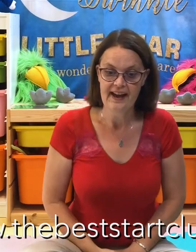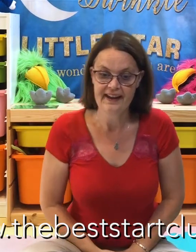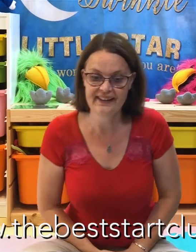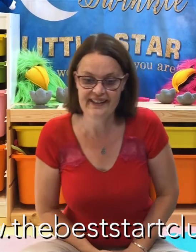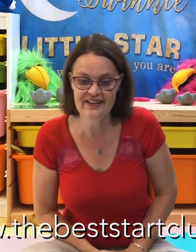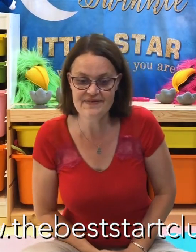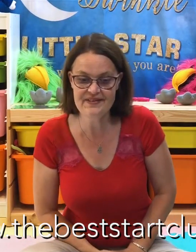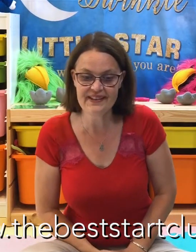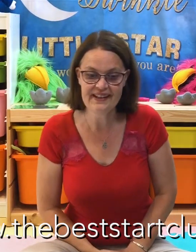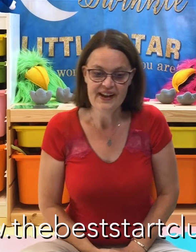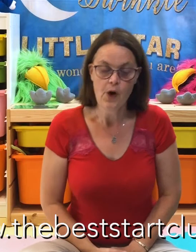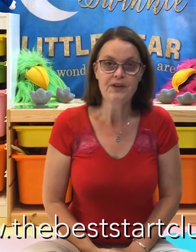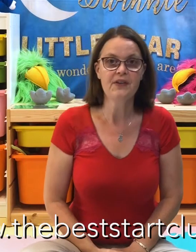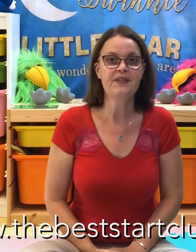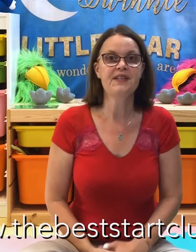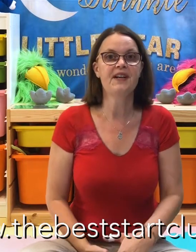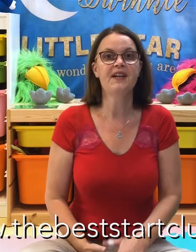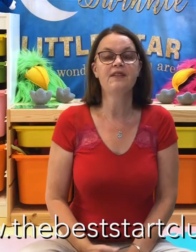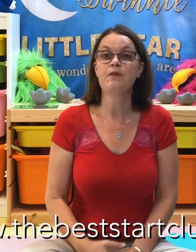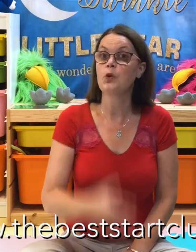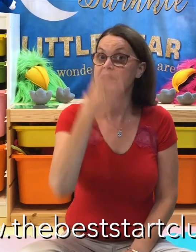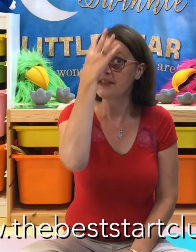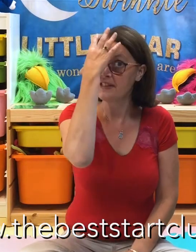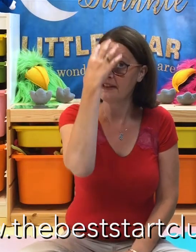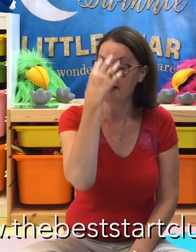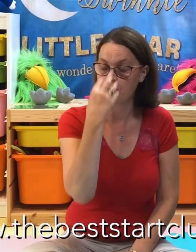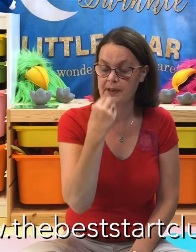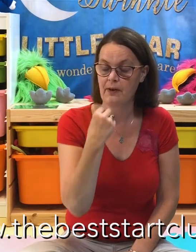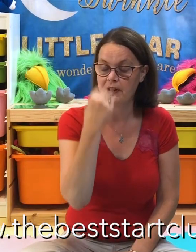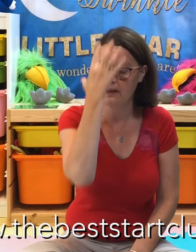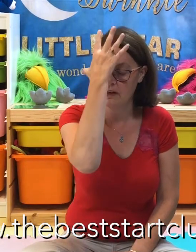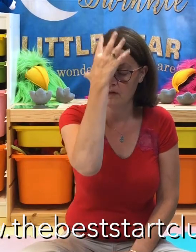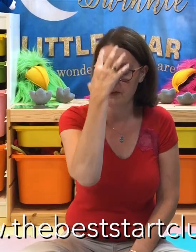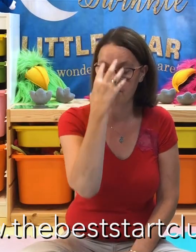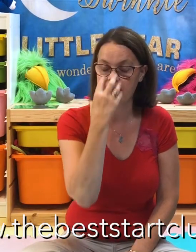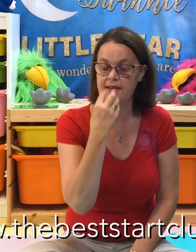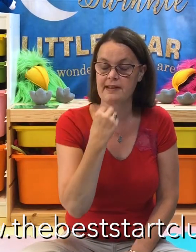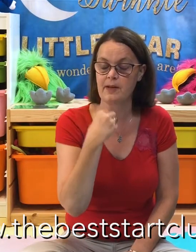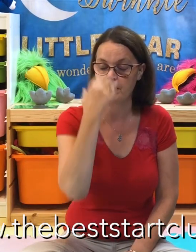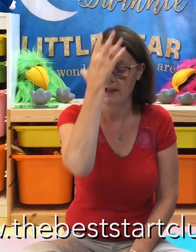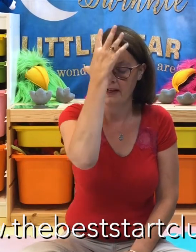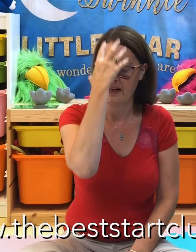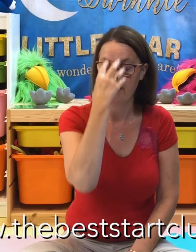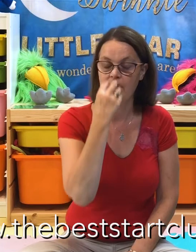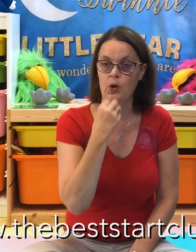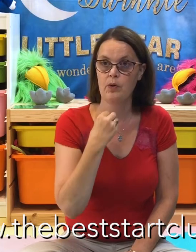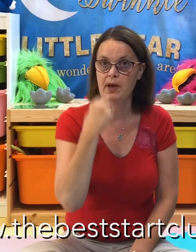finished? So we move on. We got the sign for sleep. Now, I love this sign, sleep. When my boy